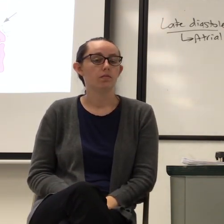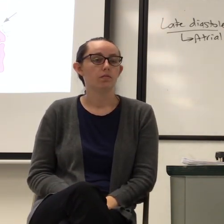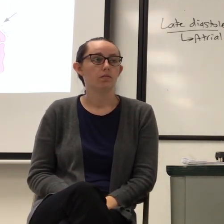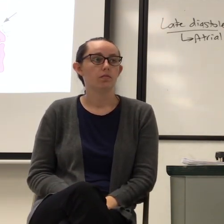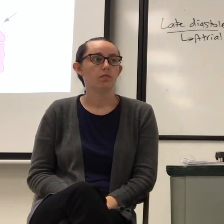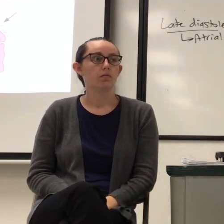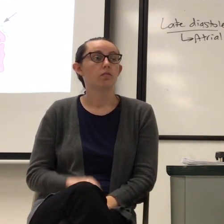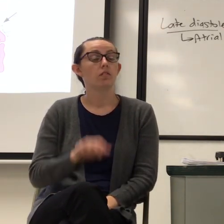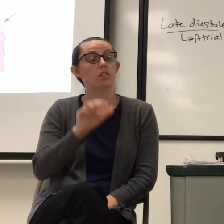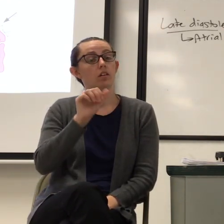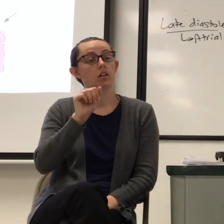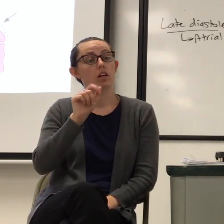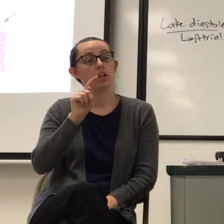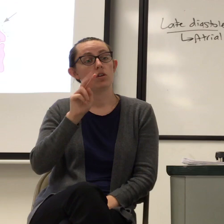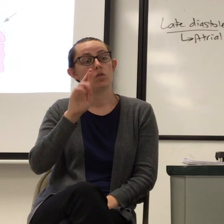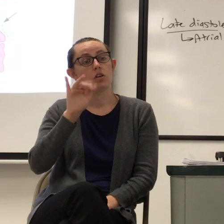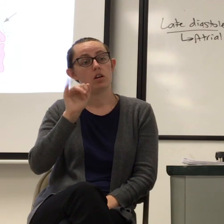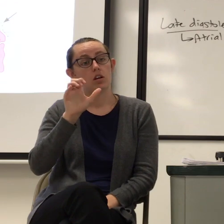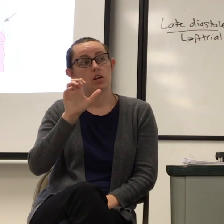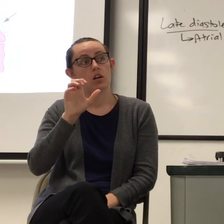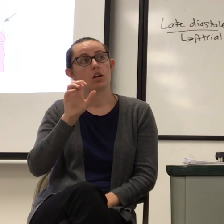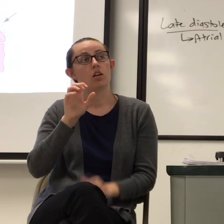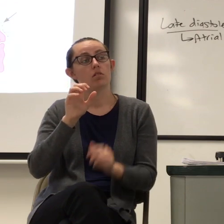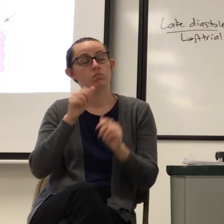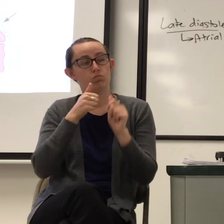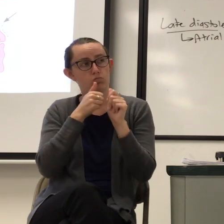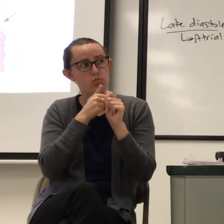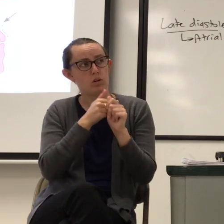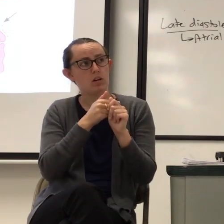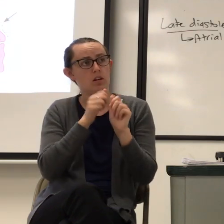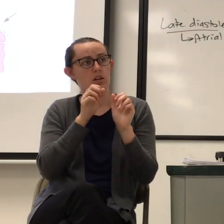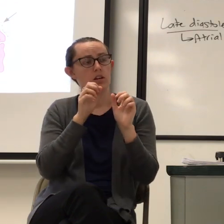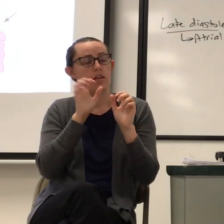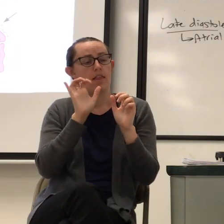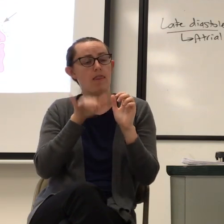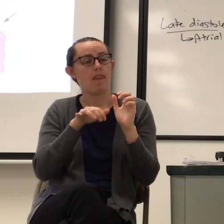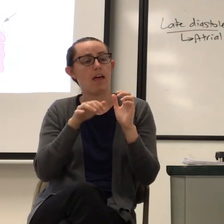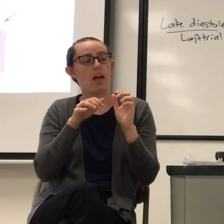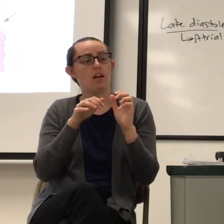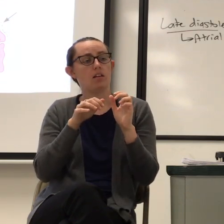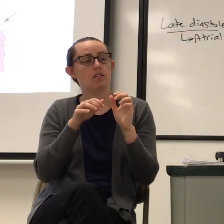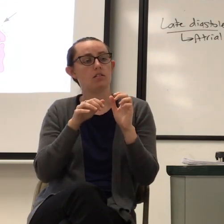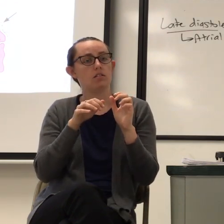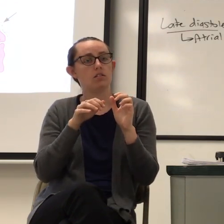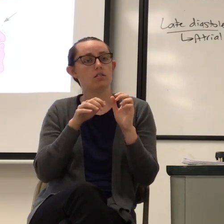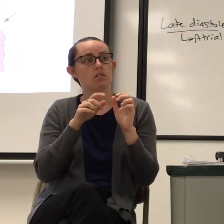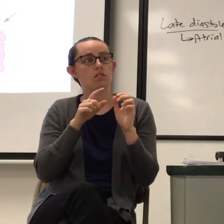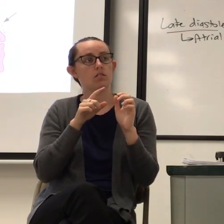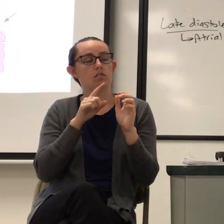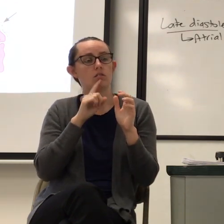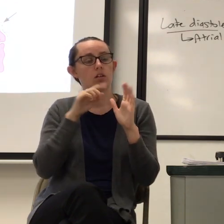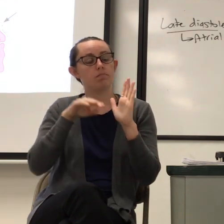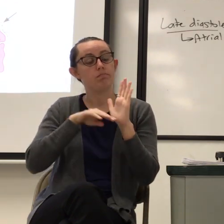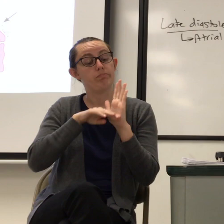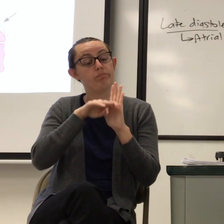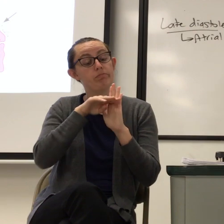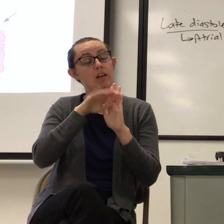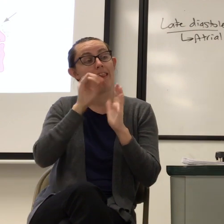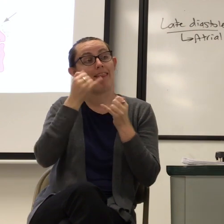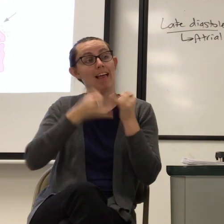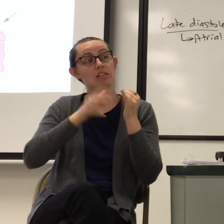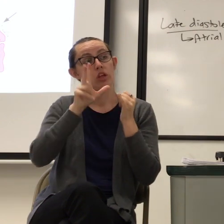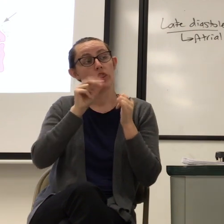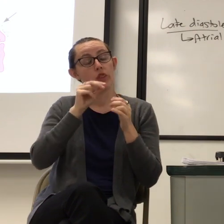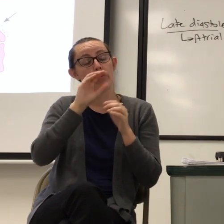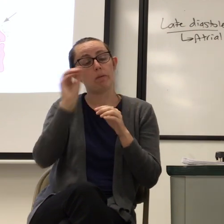The atria contracting push the last 30% blood into the ventricles to top off the filling.